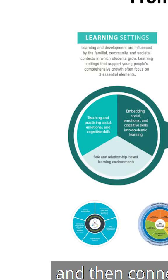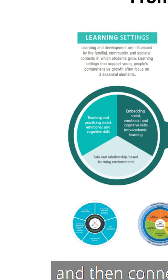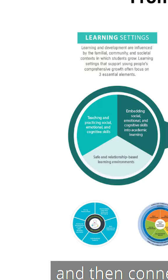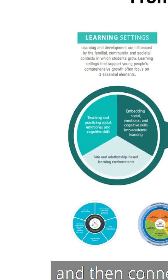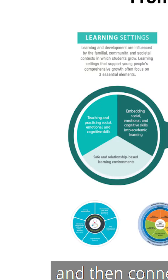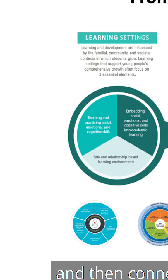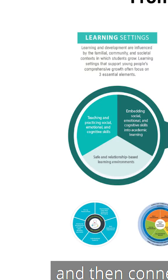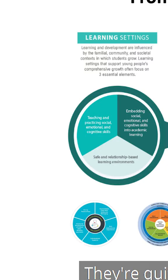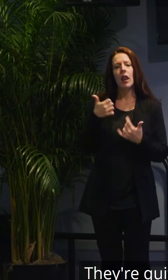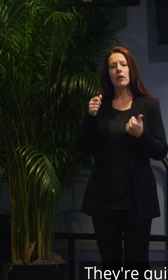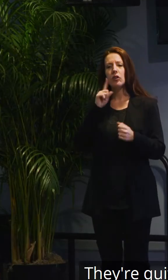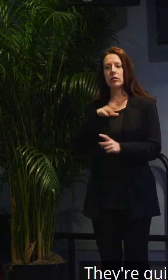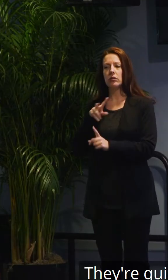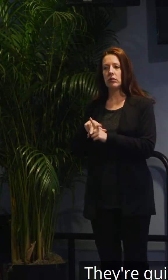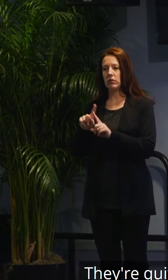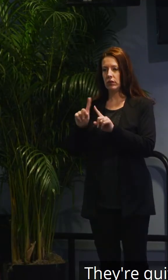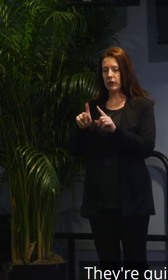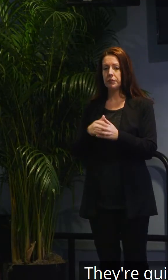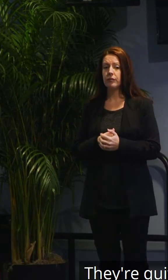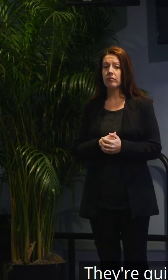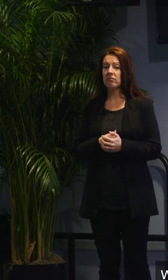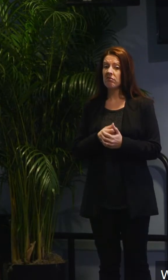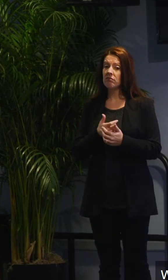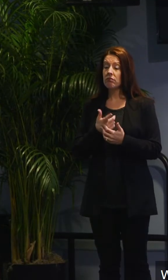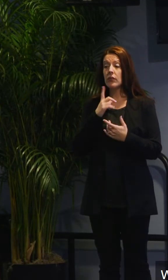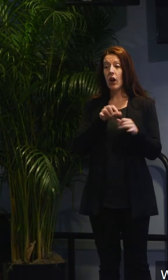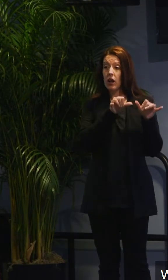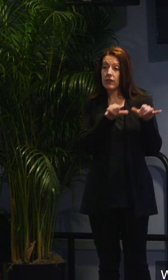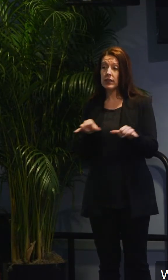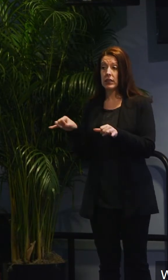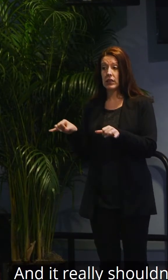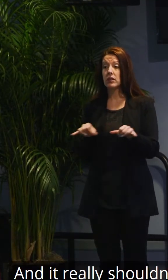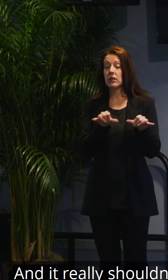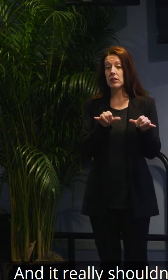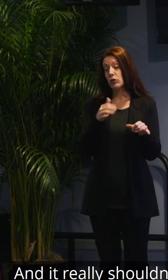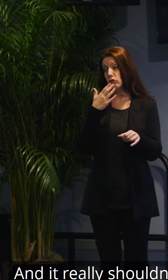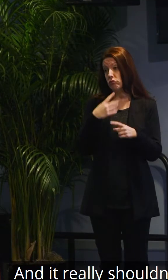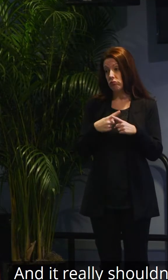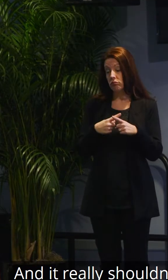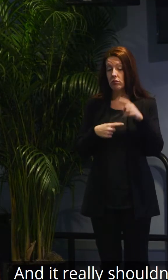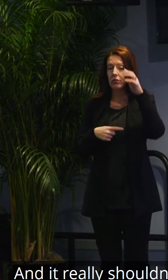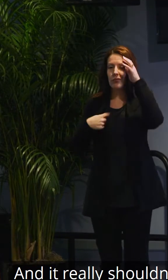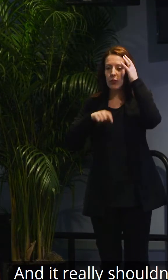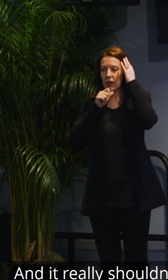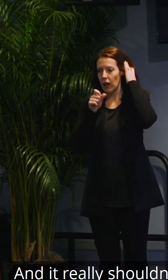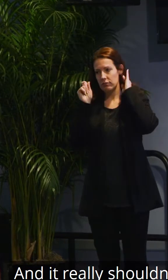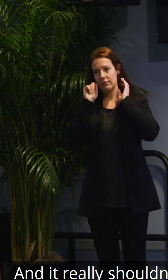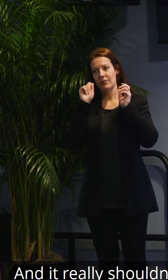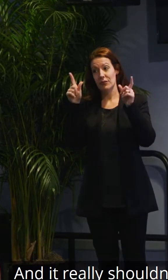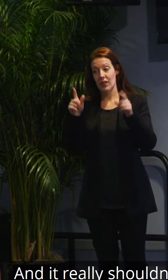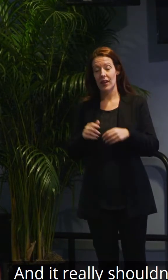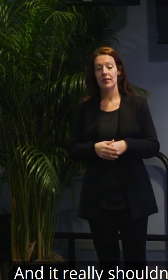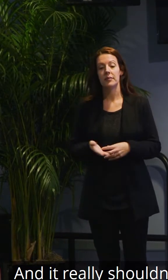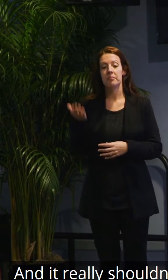those to student outcomes. They're quite consistent with each other, which is great news. And it really shouldn't surprise us because, you know,